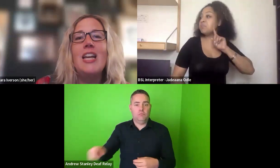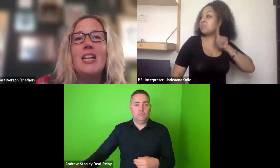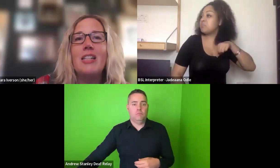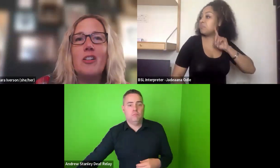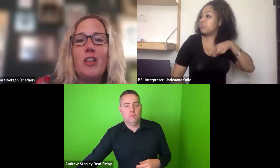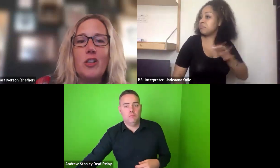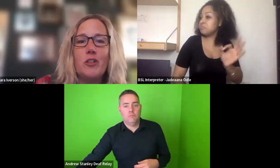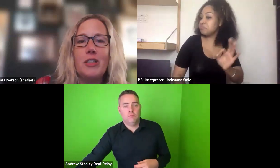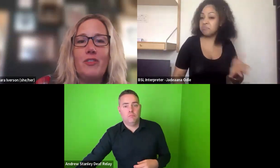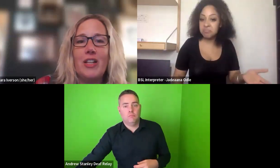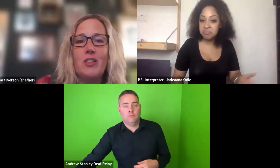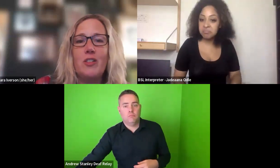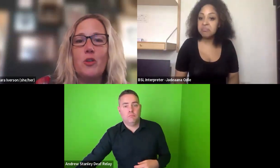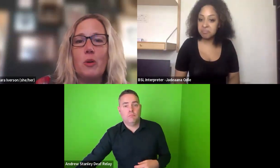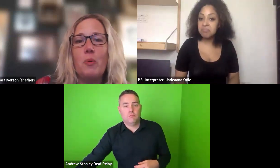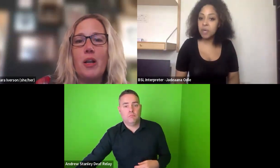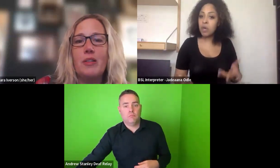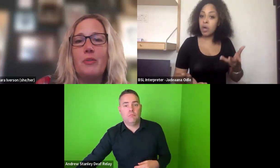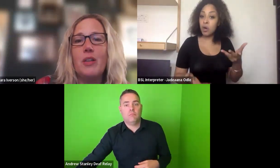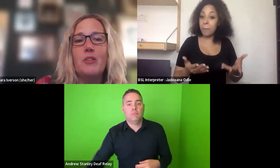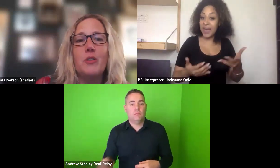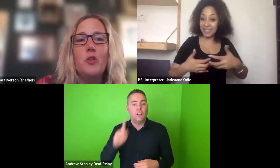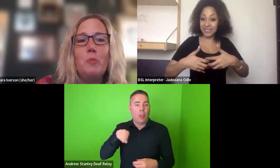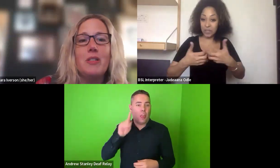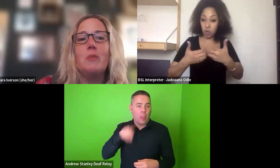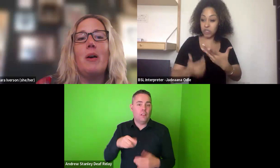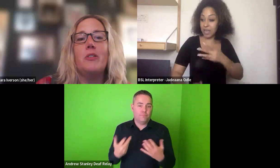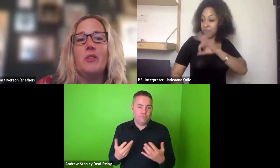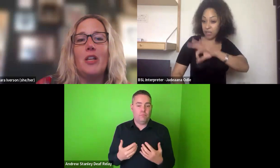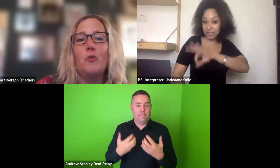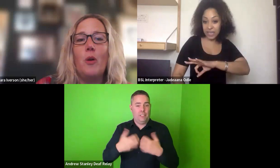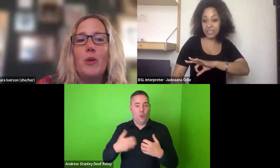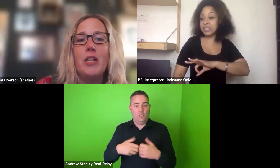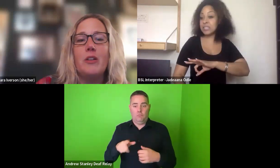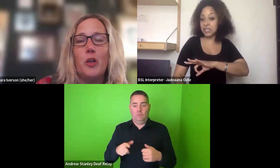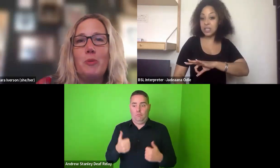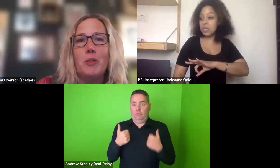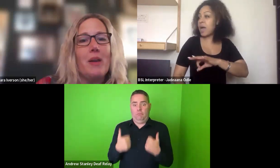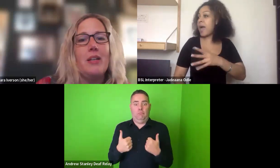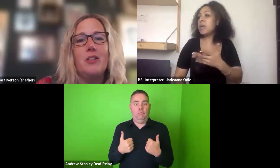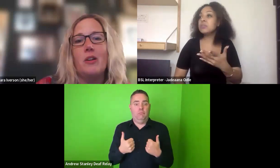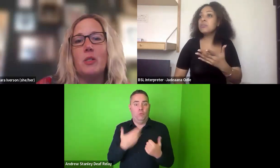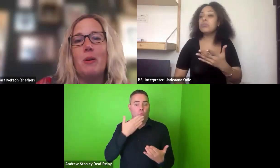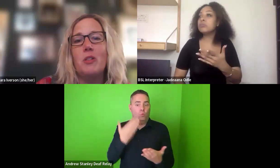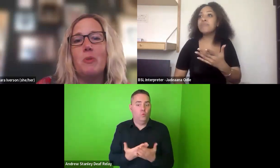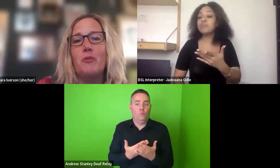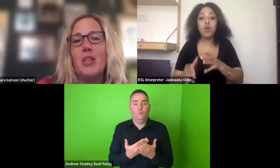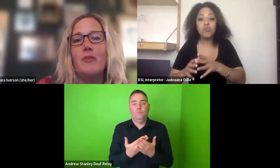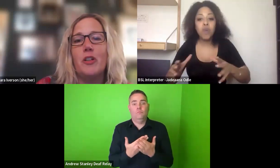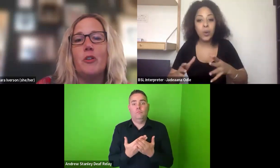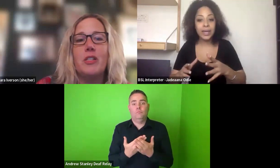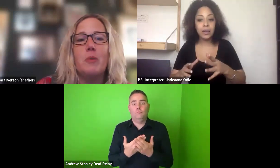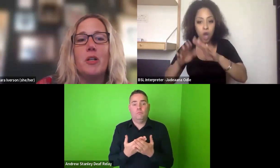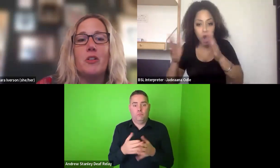contrary. Technological advances, short product life cycles, new business models, and a growing global demand are responsible for